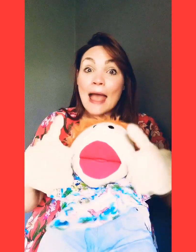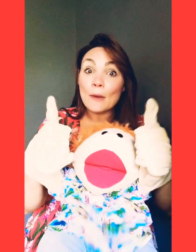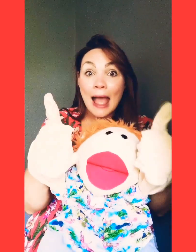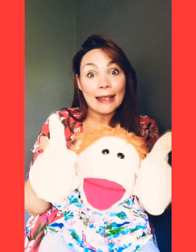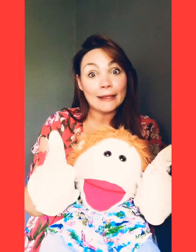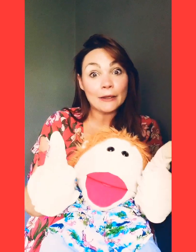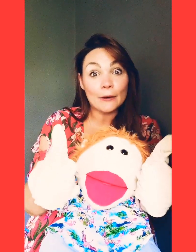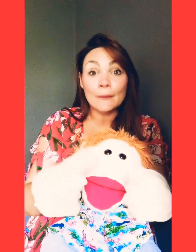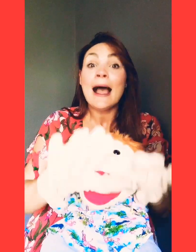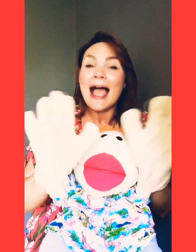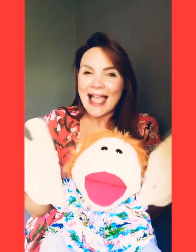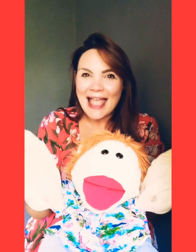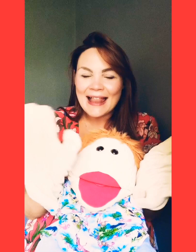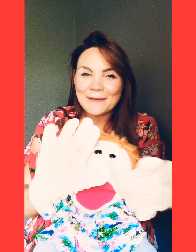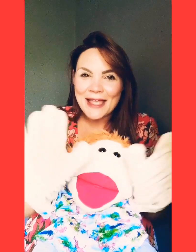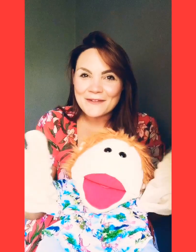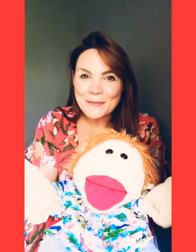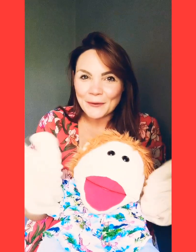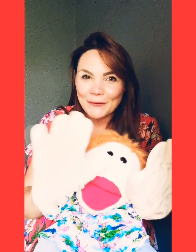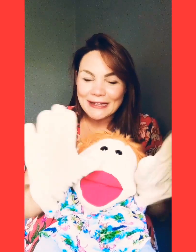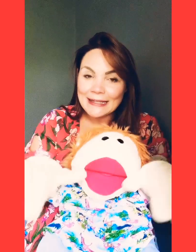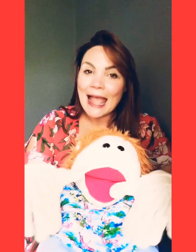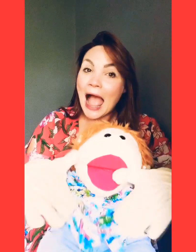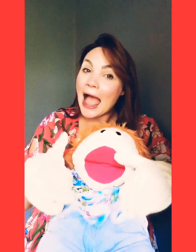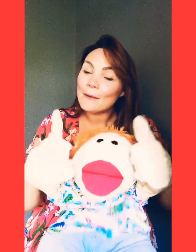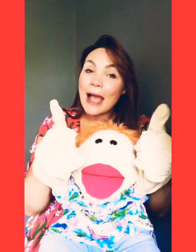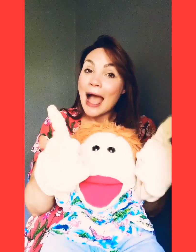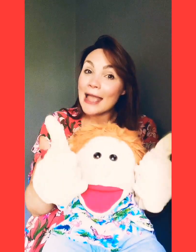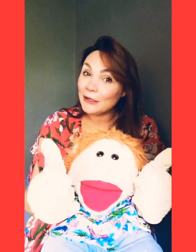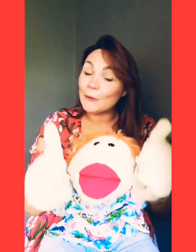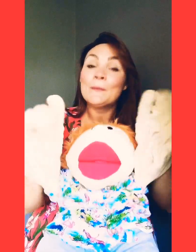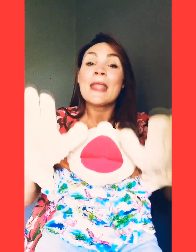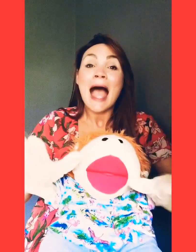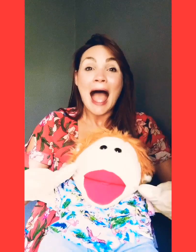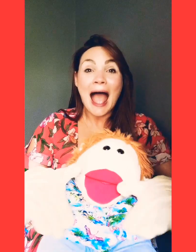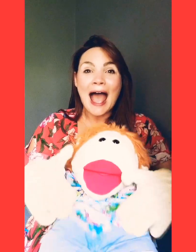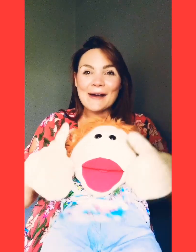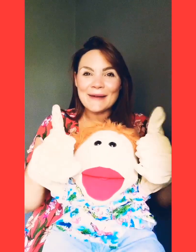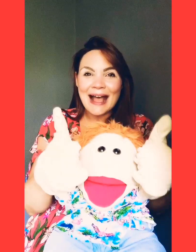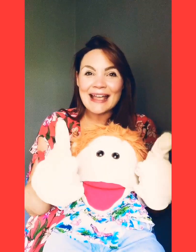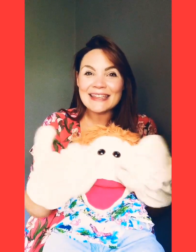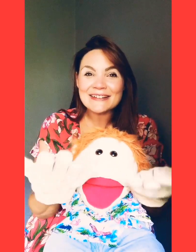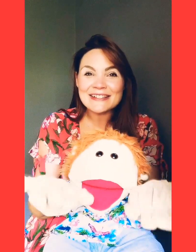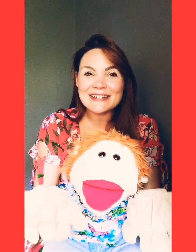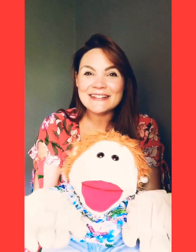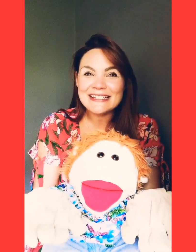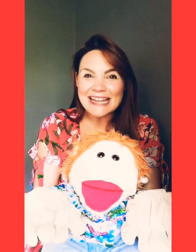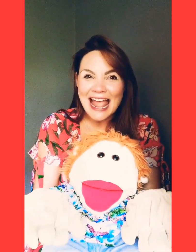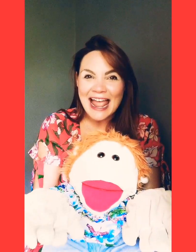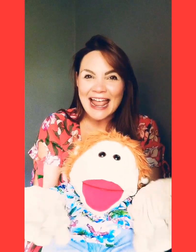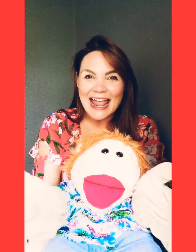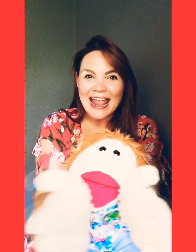How are you? Hello, everybody. How are you? How are you today?